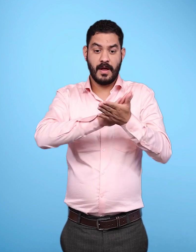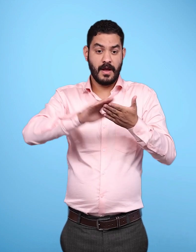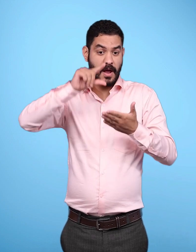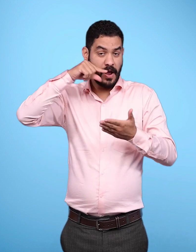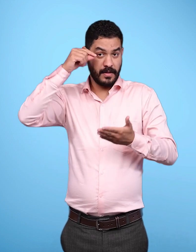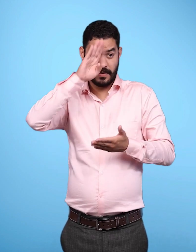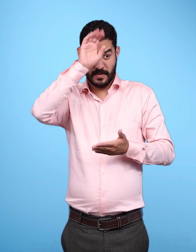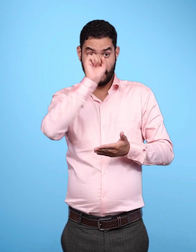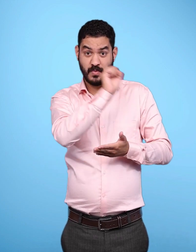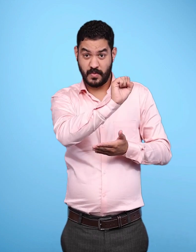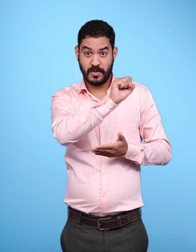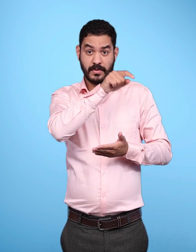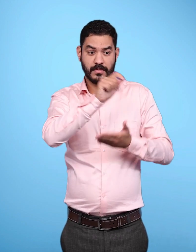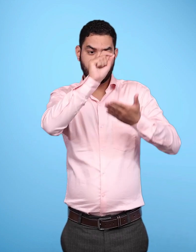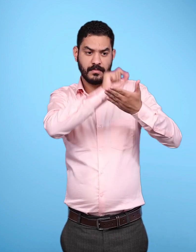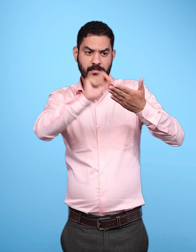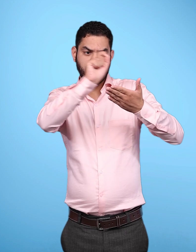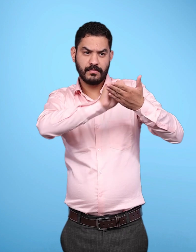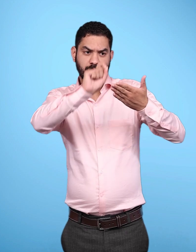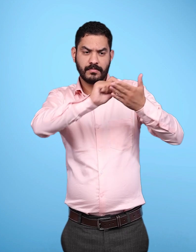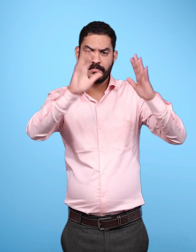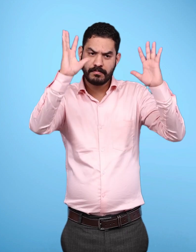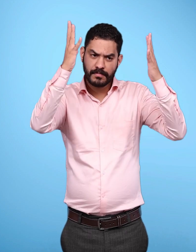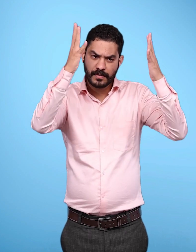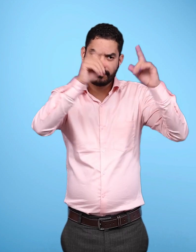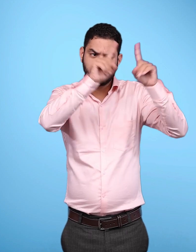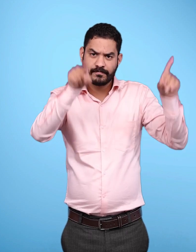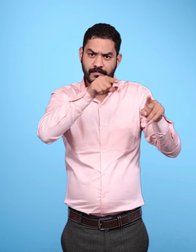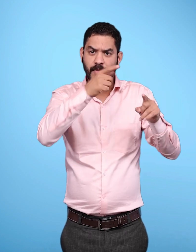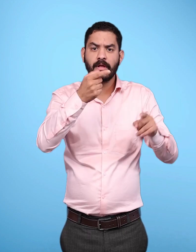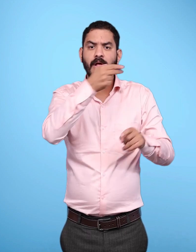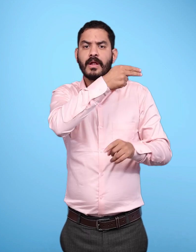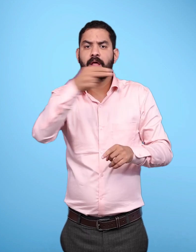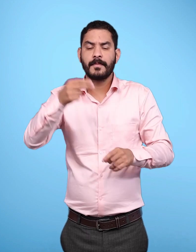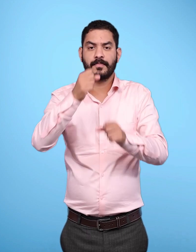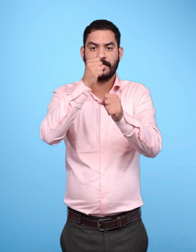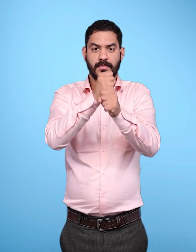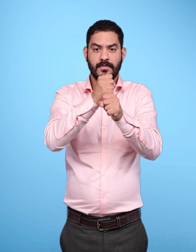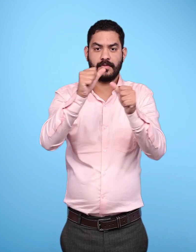Harishen composed a prashasti in praise of Gautamiputra Shri Satkarni.